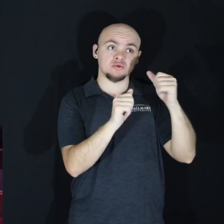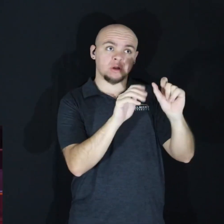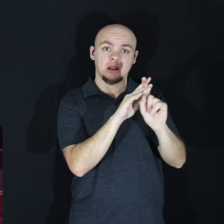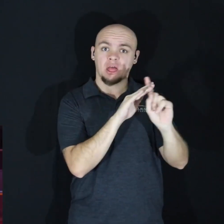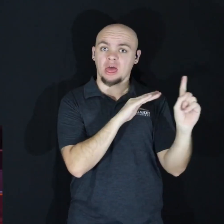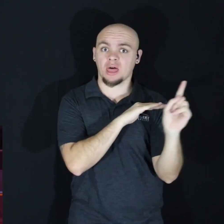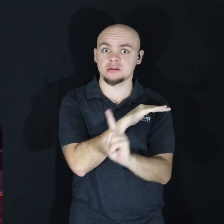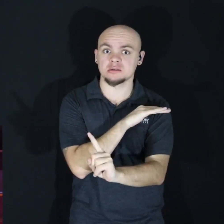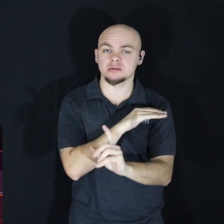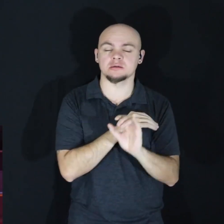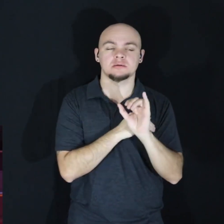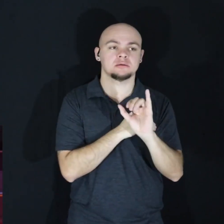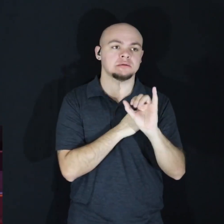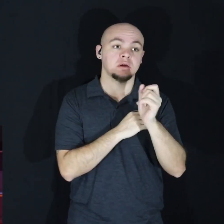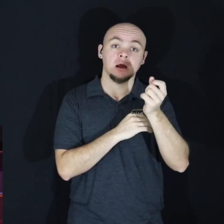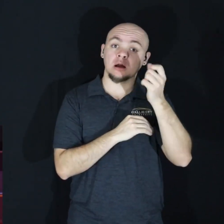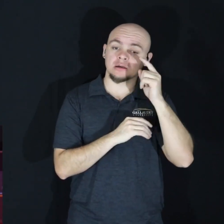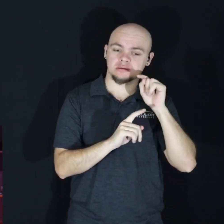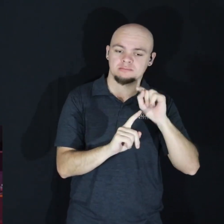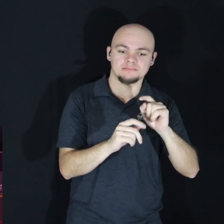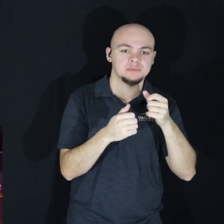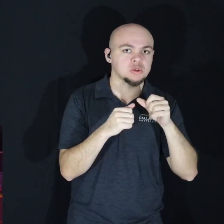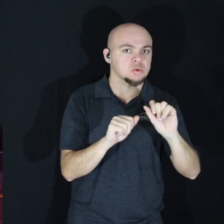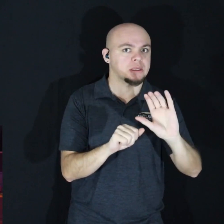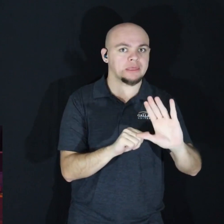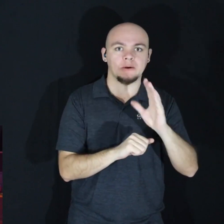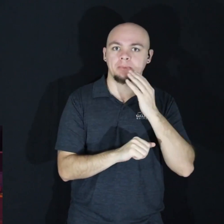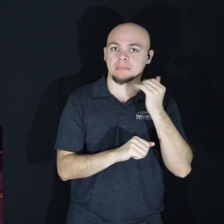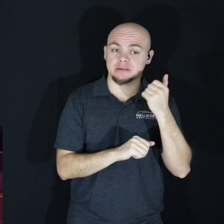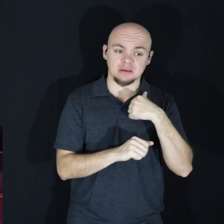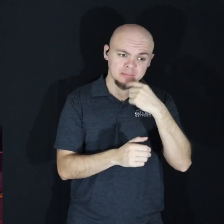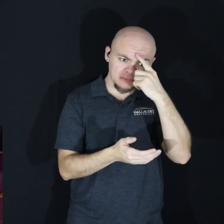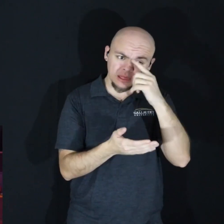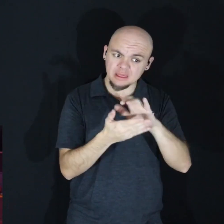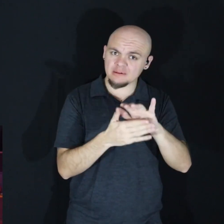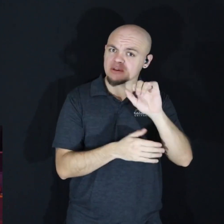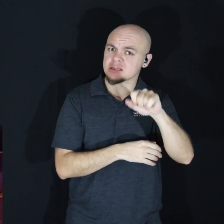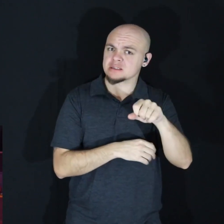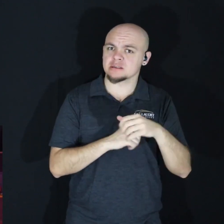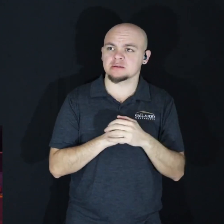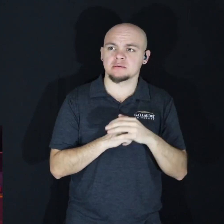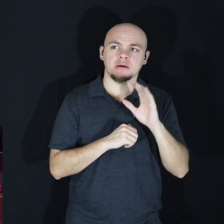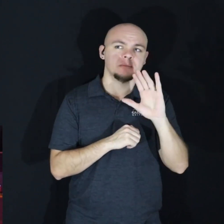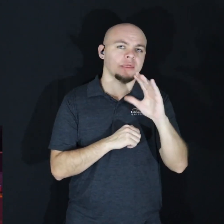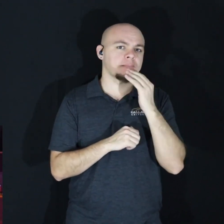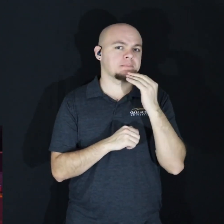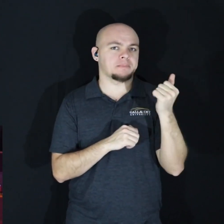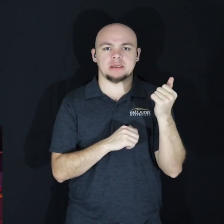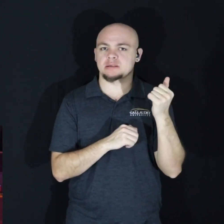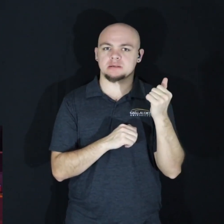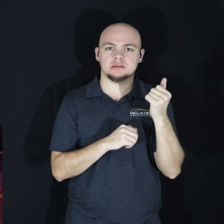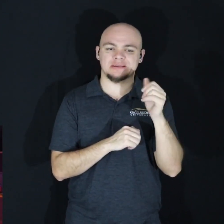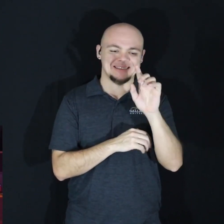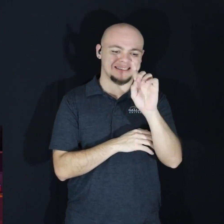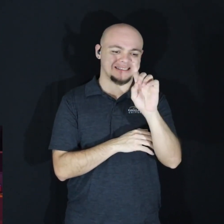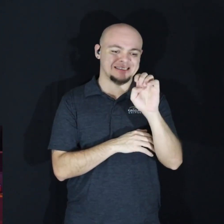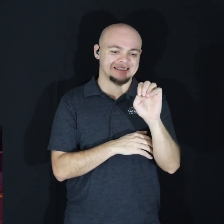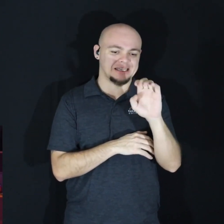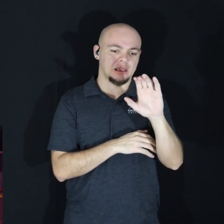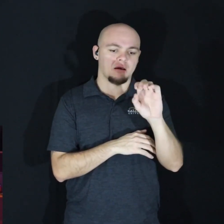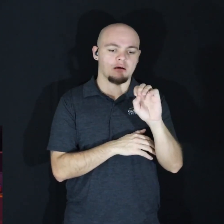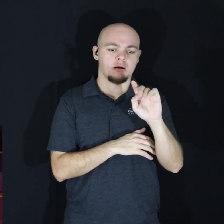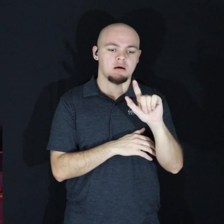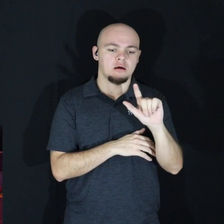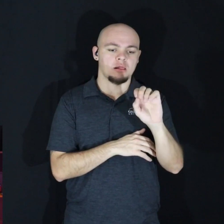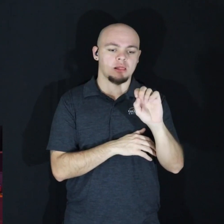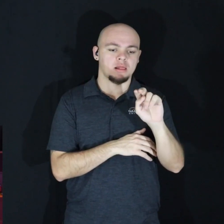Lord knows they do their best. Honestly, I believe it. But their best has often not been decolonized from the mindset that